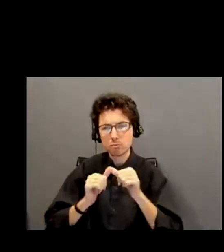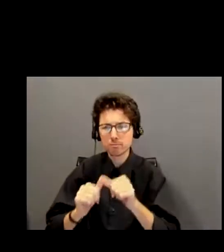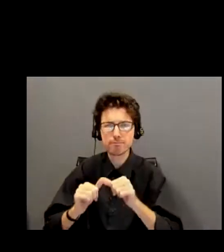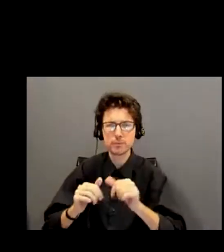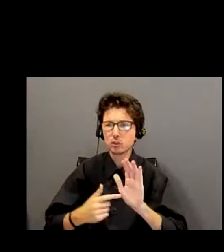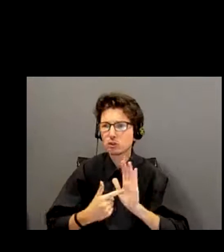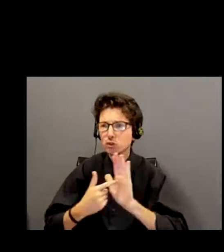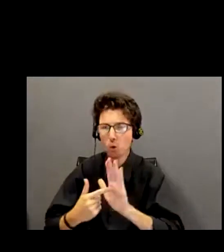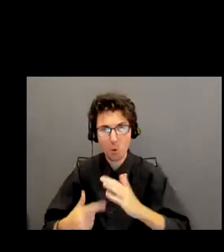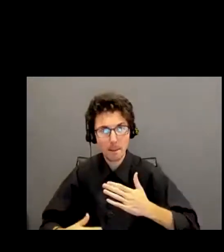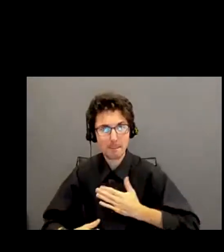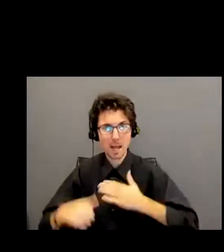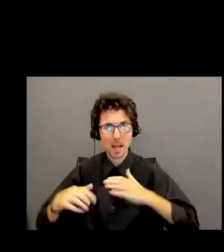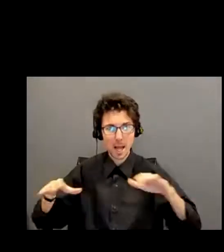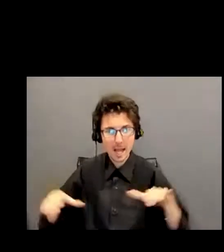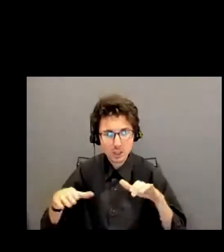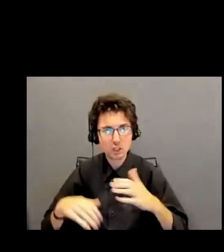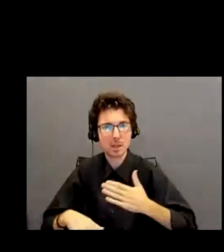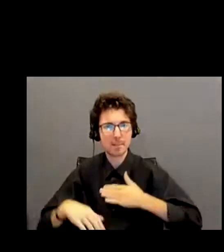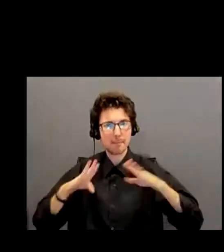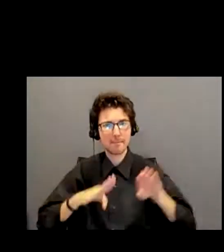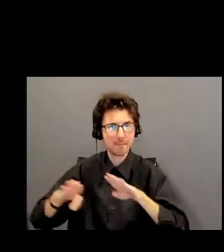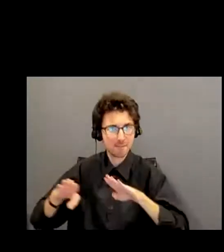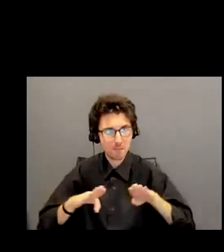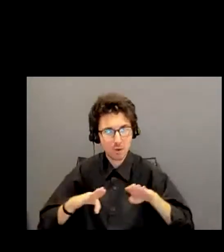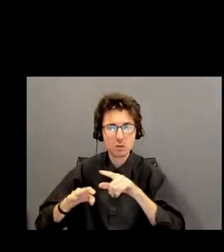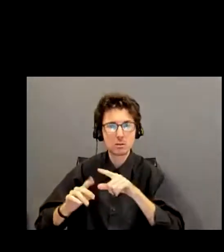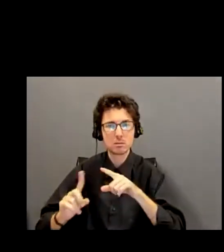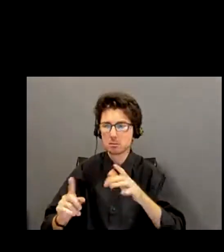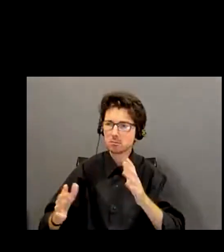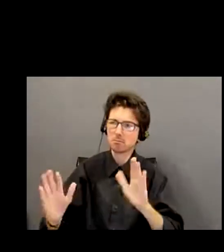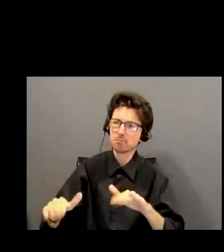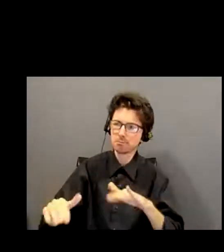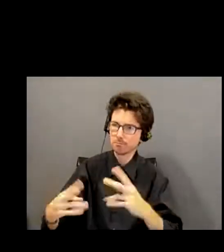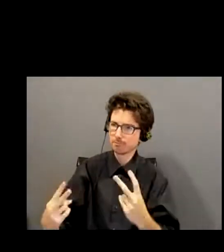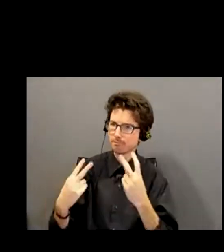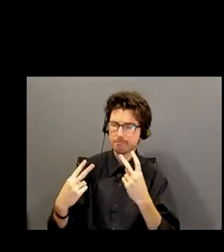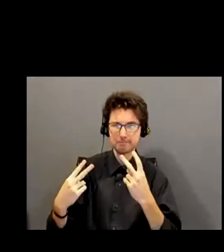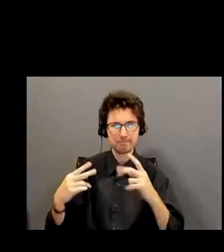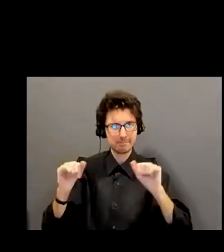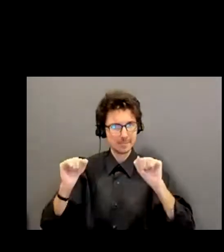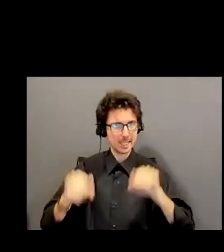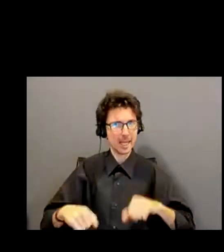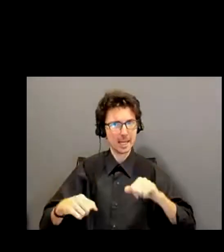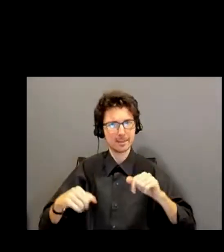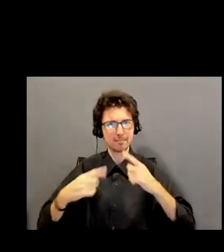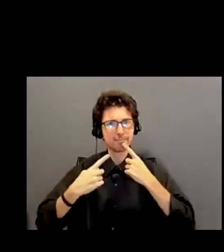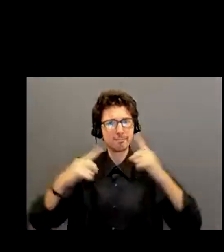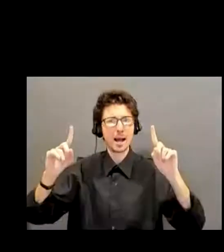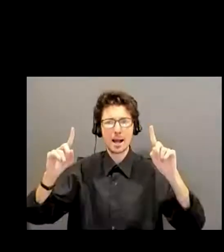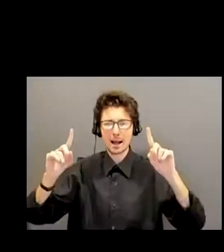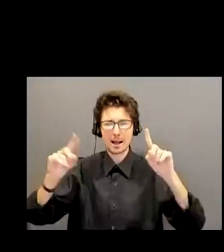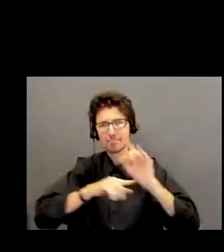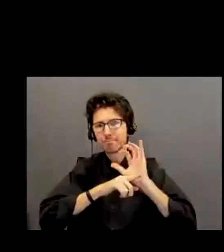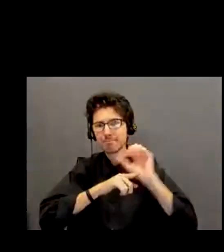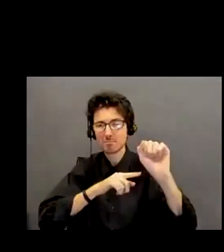and discourse with them that it's possible to succeed and to achieve your goals, even if you have